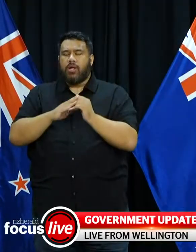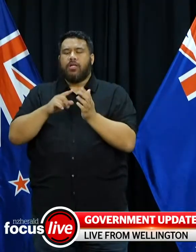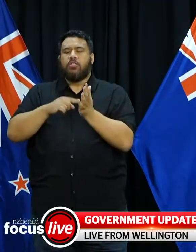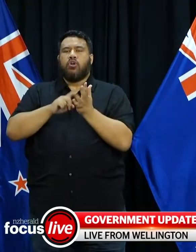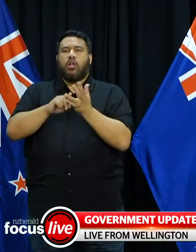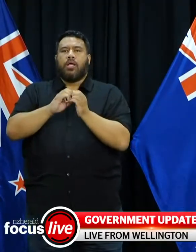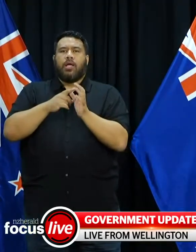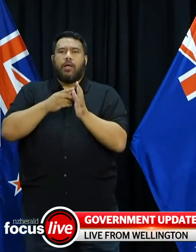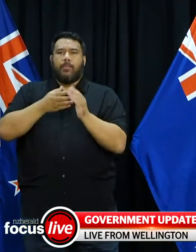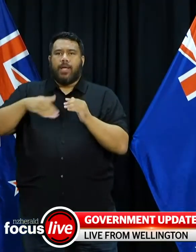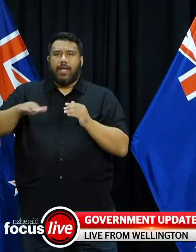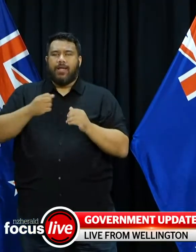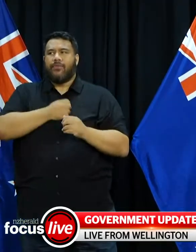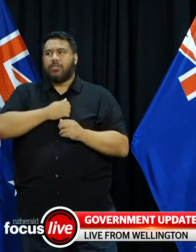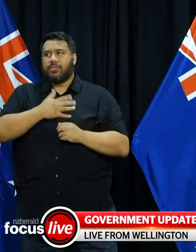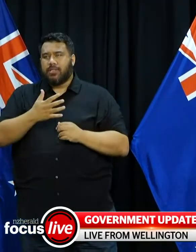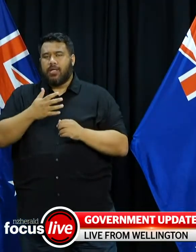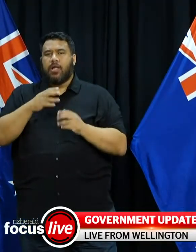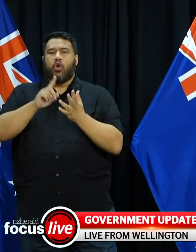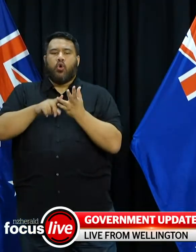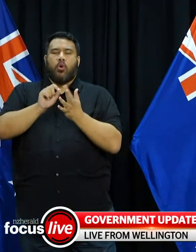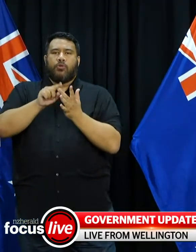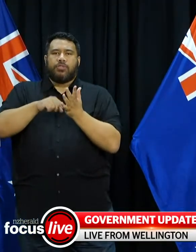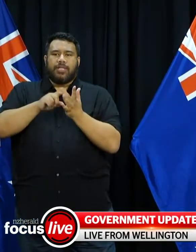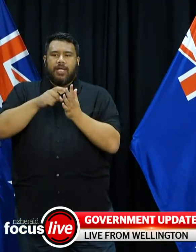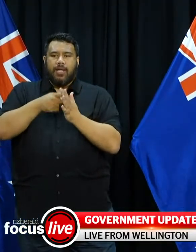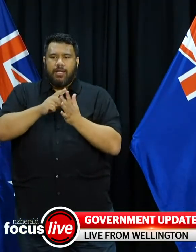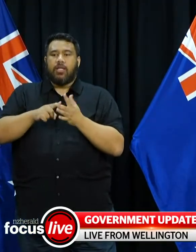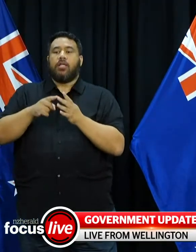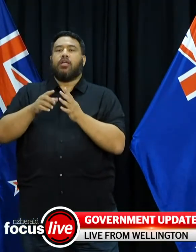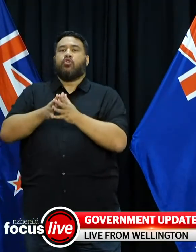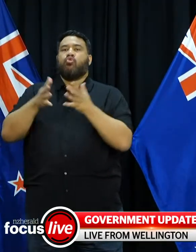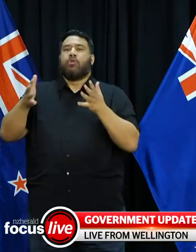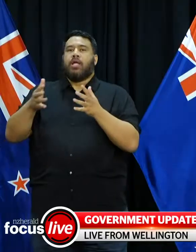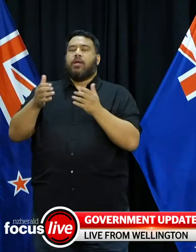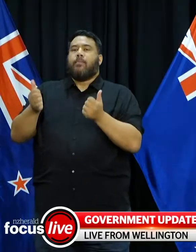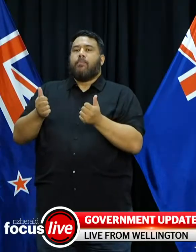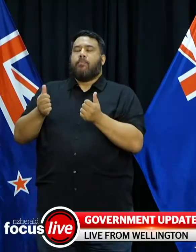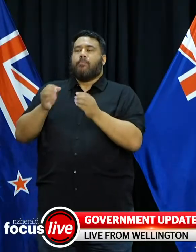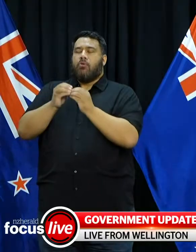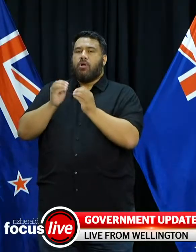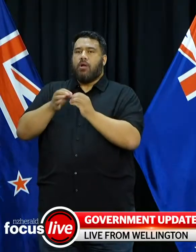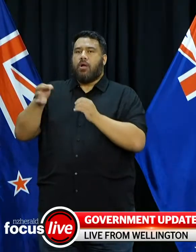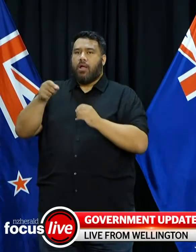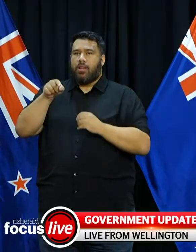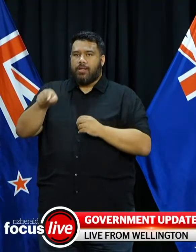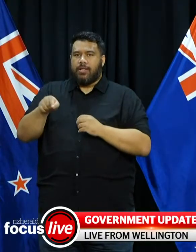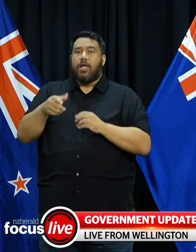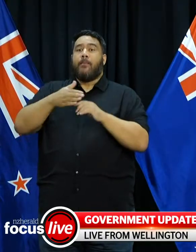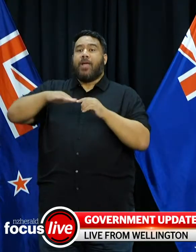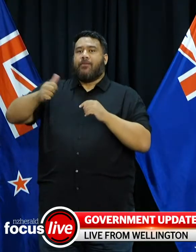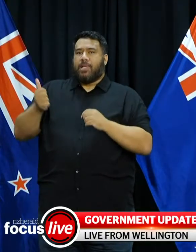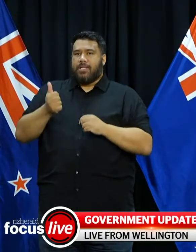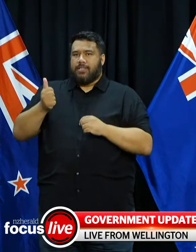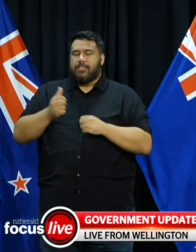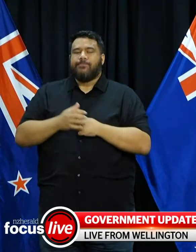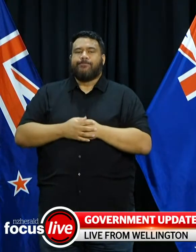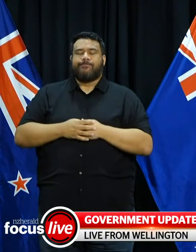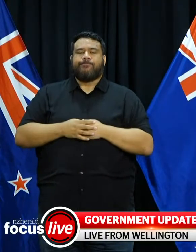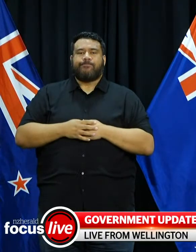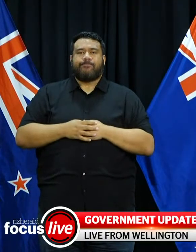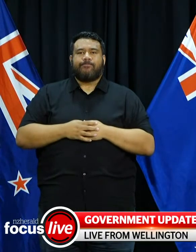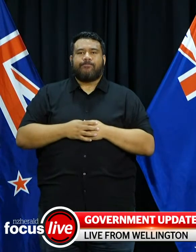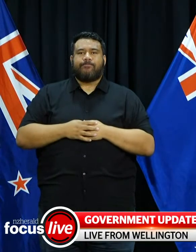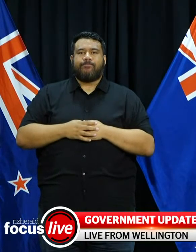including Whakatane and Opotiki and Great Barrier Island. Strong and unusual currents and unpredictable surges near the